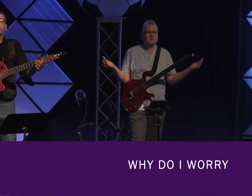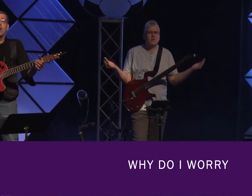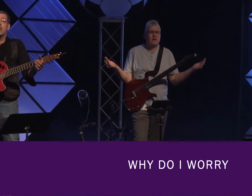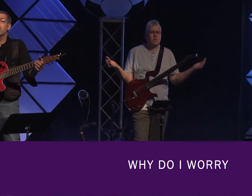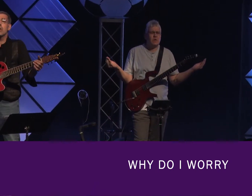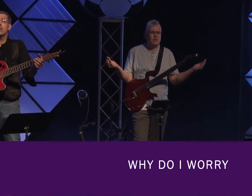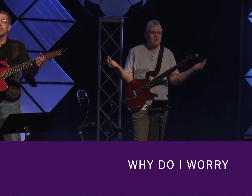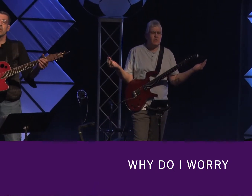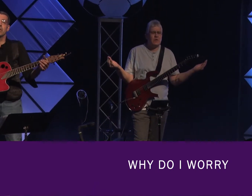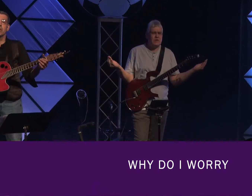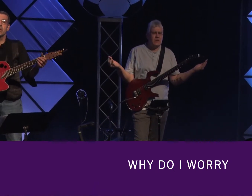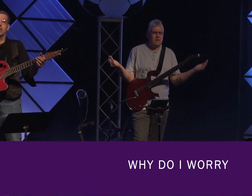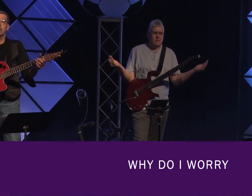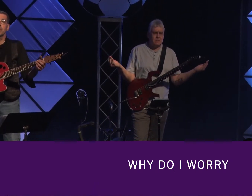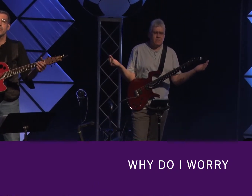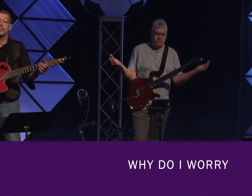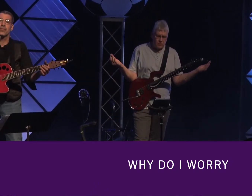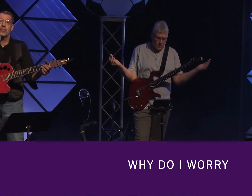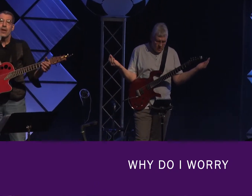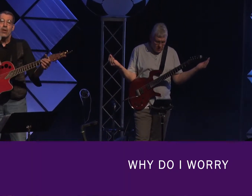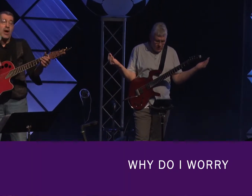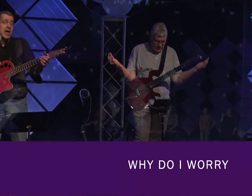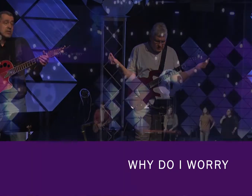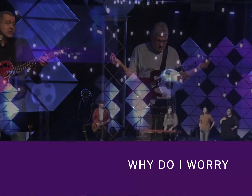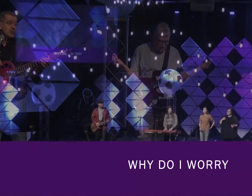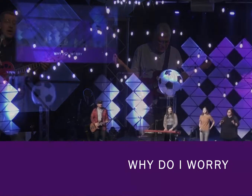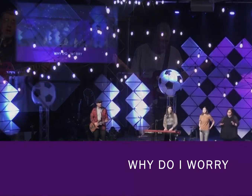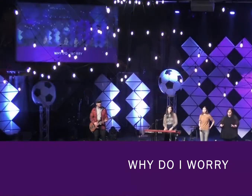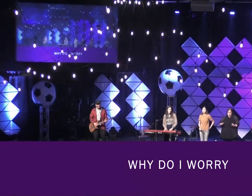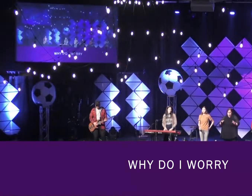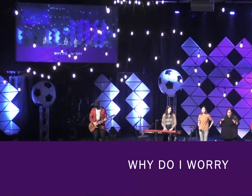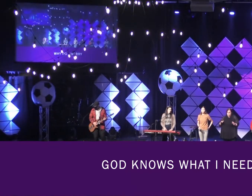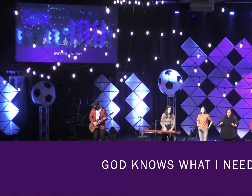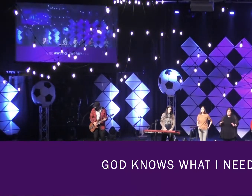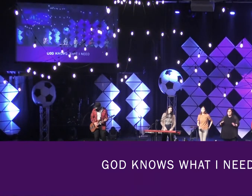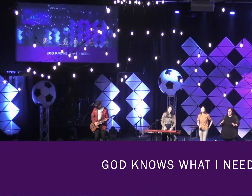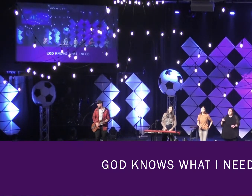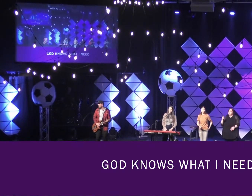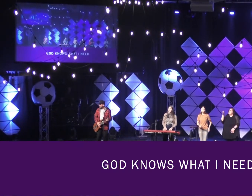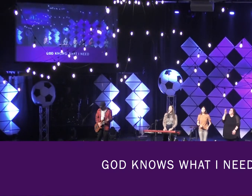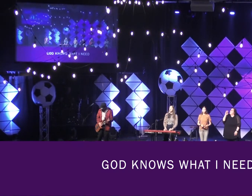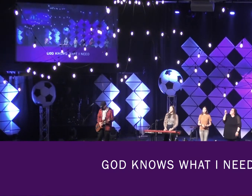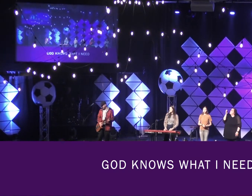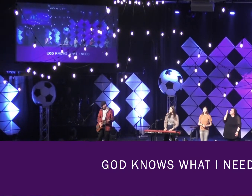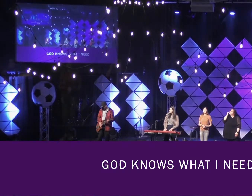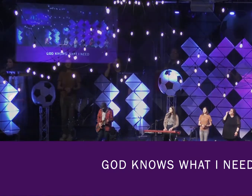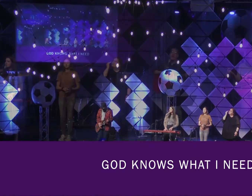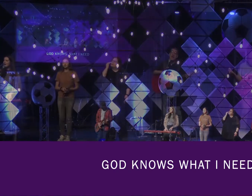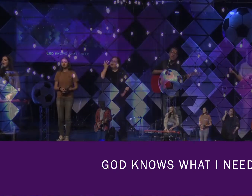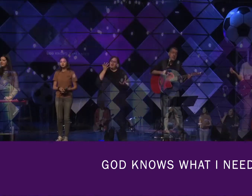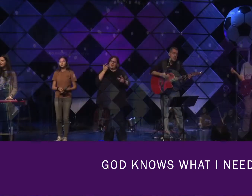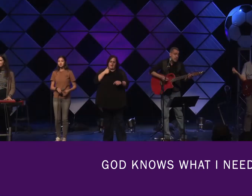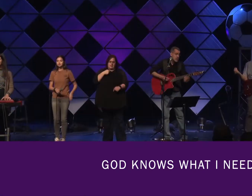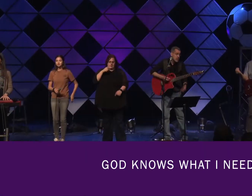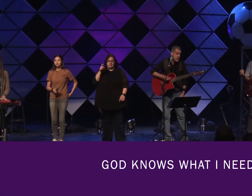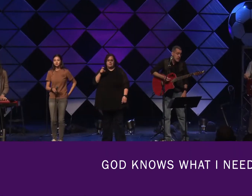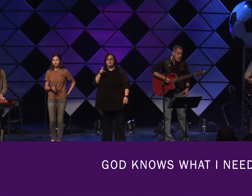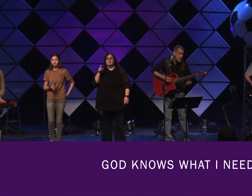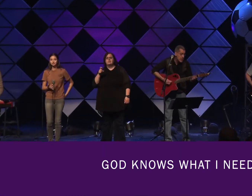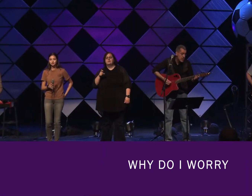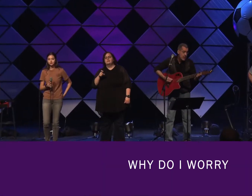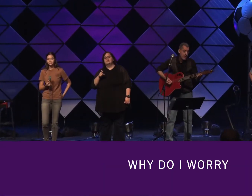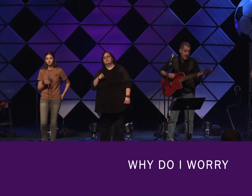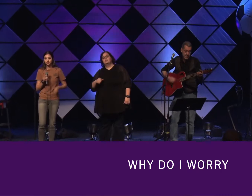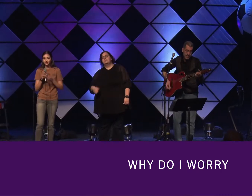Why do I worry? Why do I worry? God knows what I